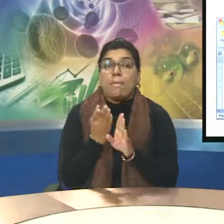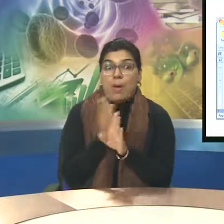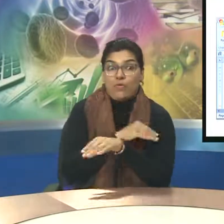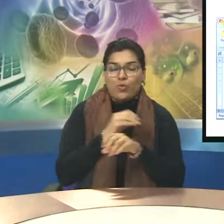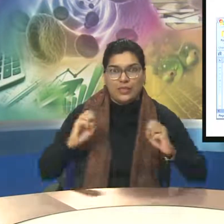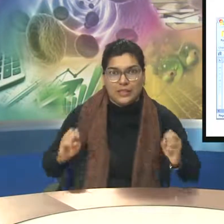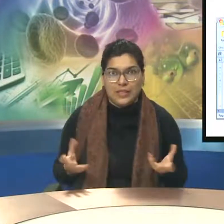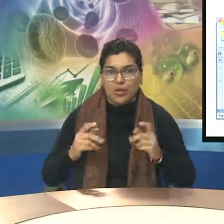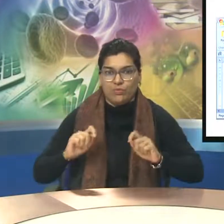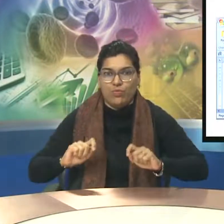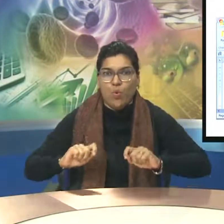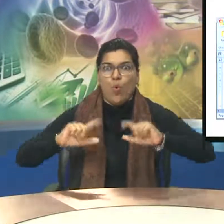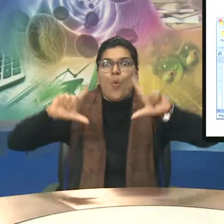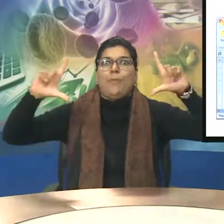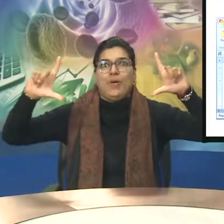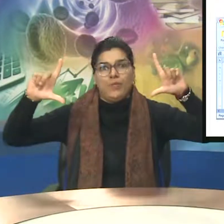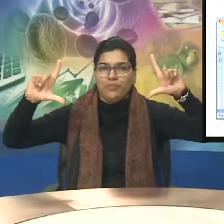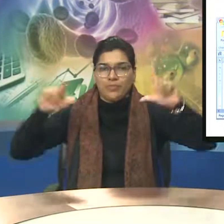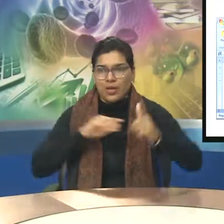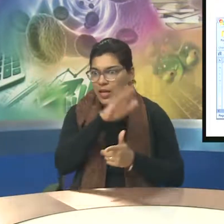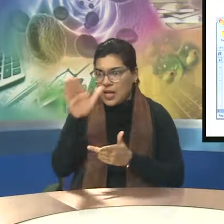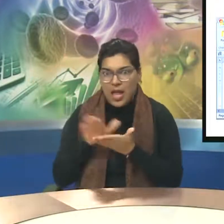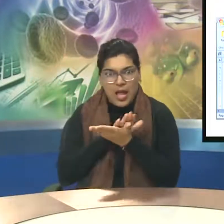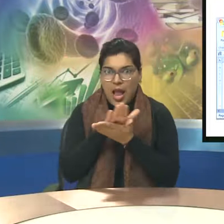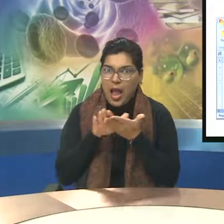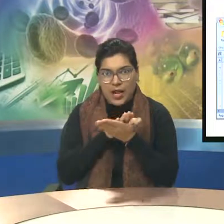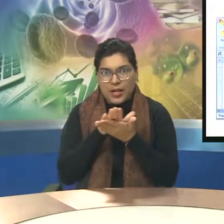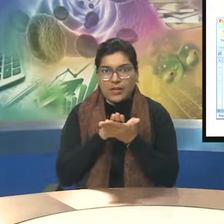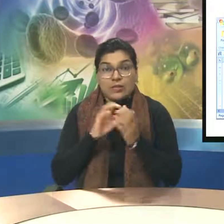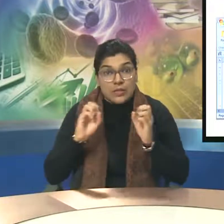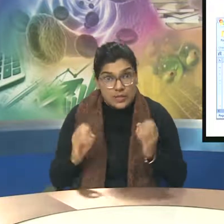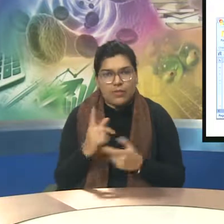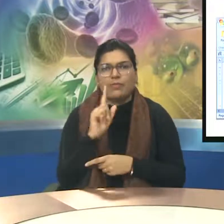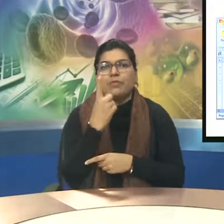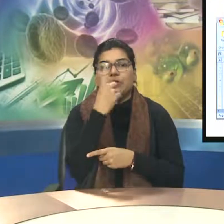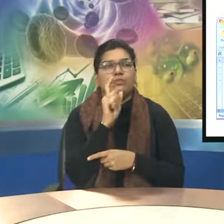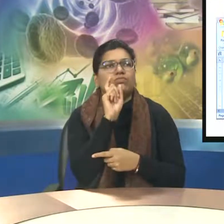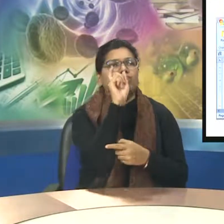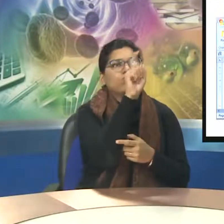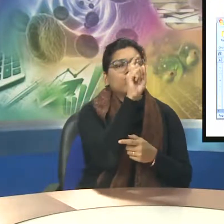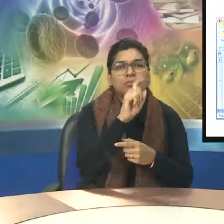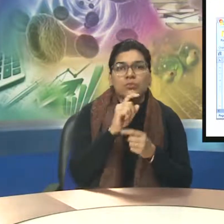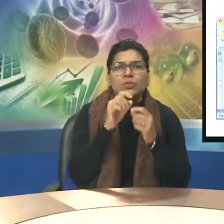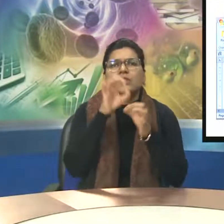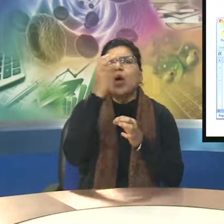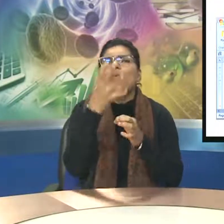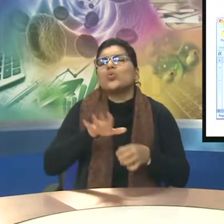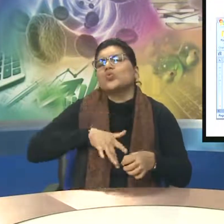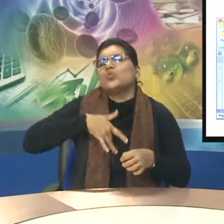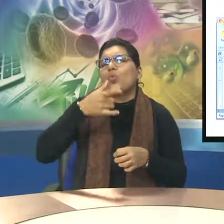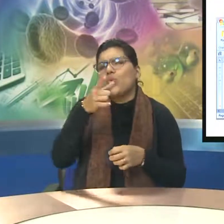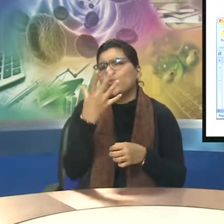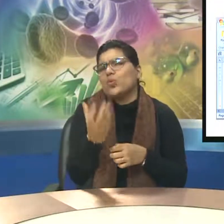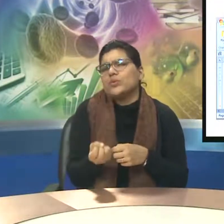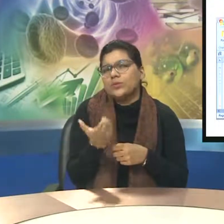from 8 to 72. It is depend on